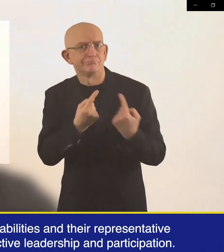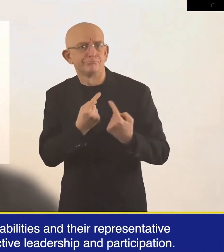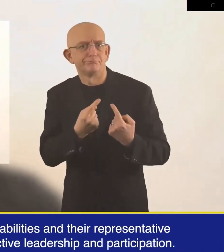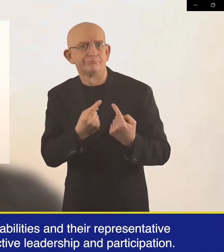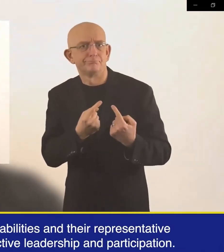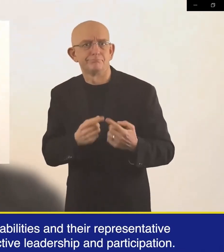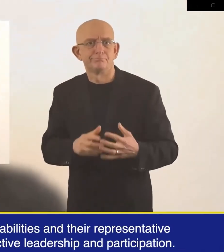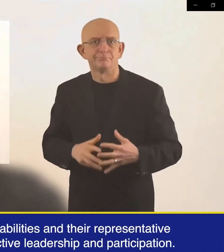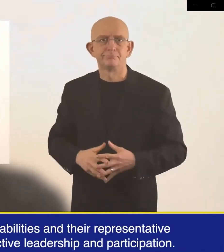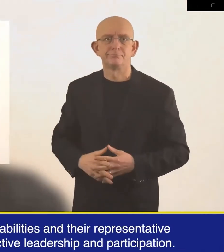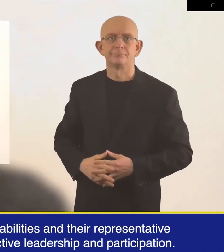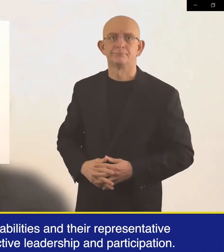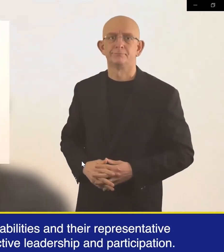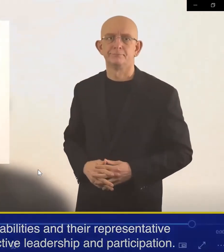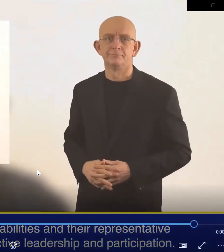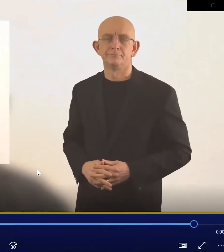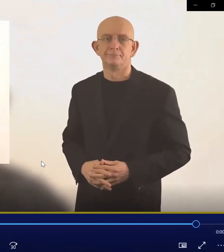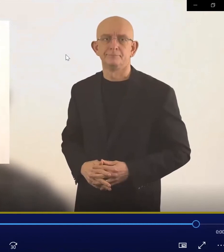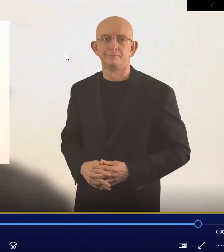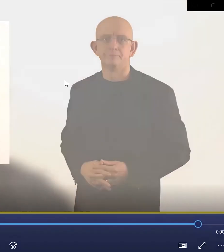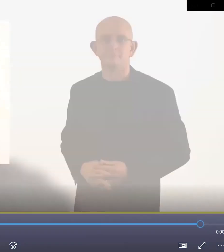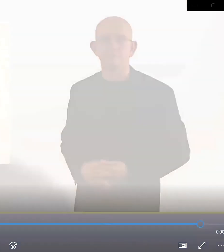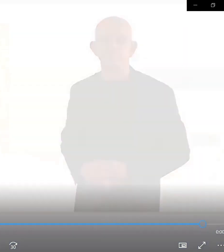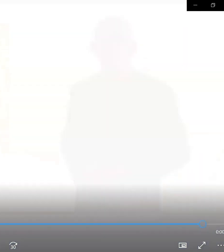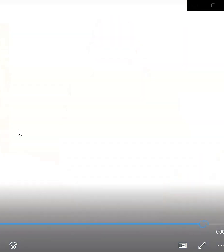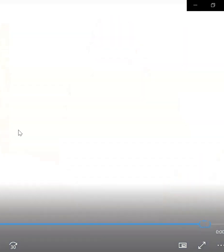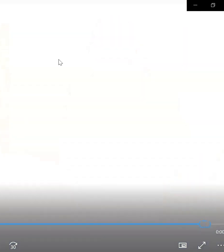leadership and participation.